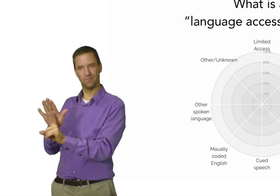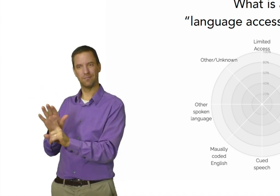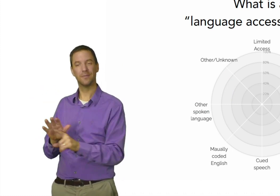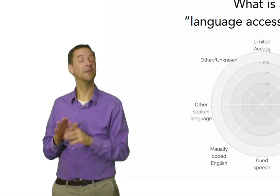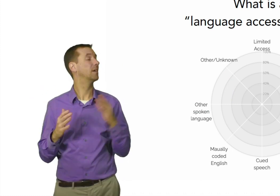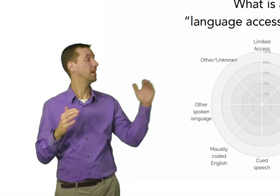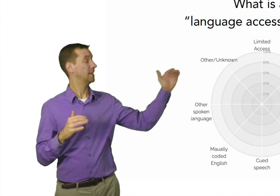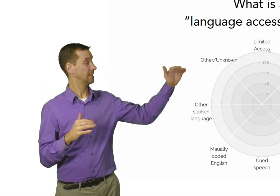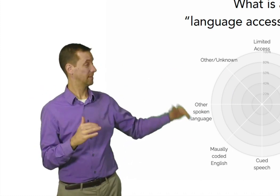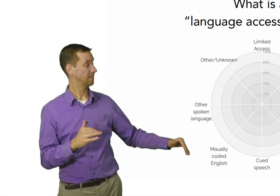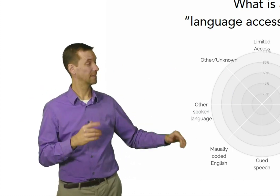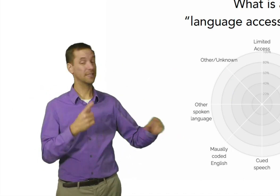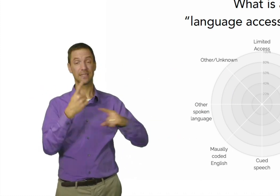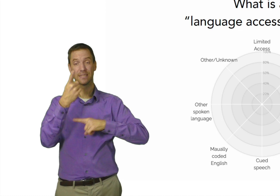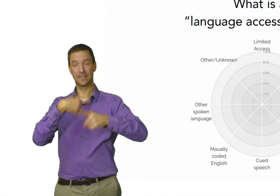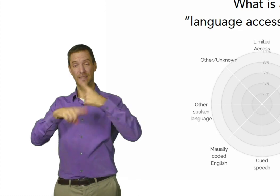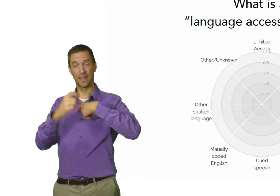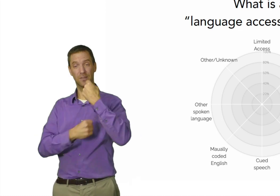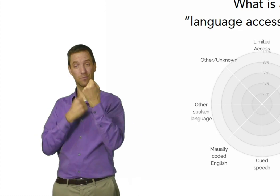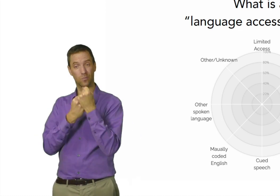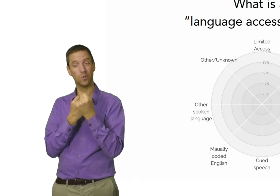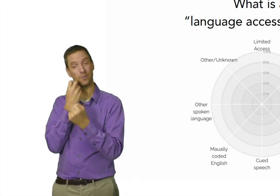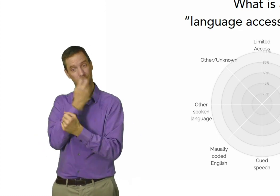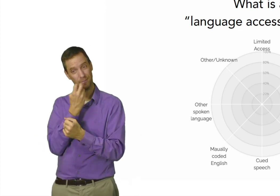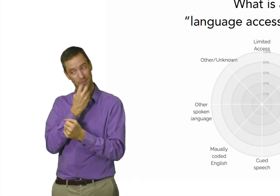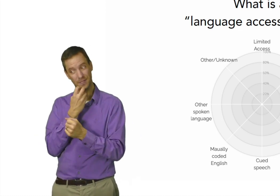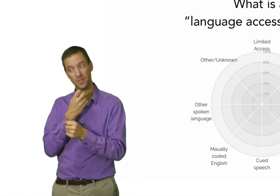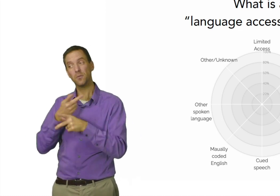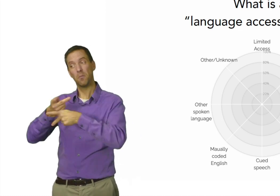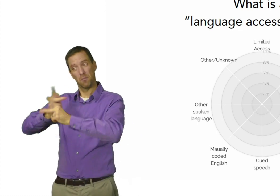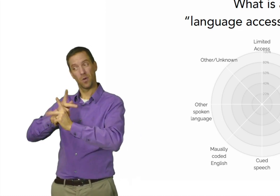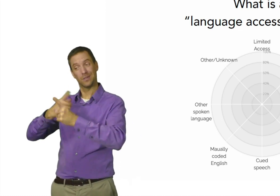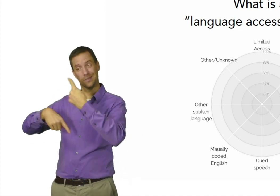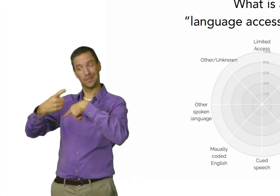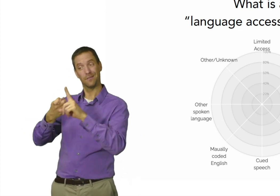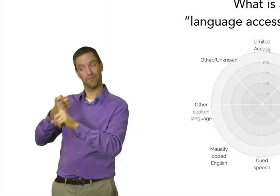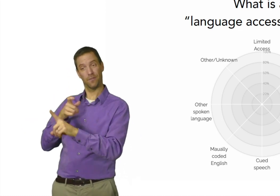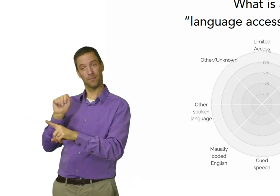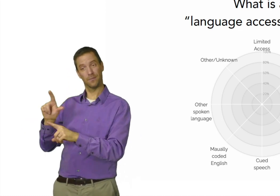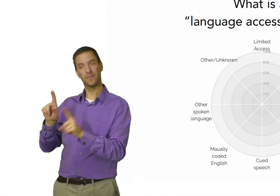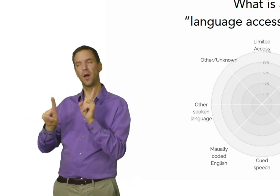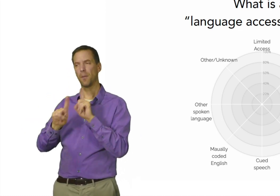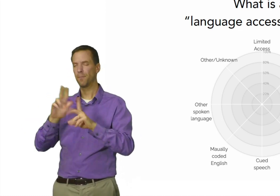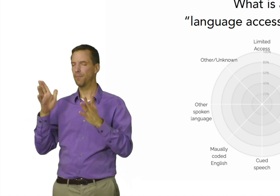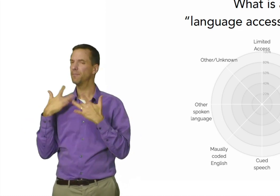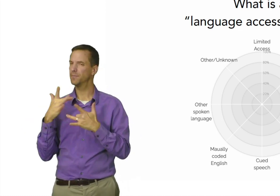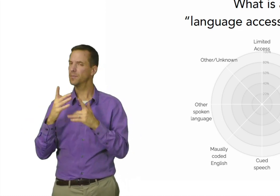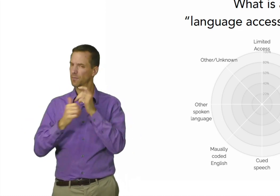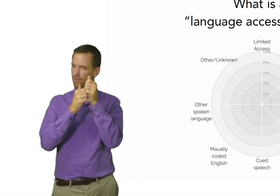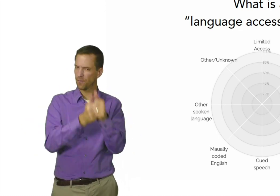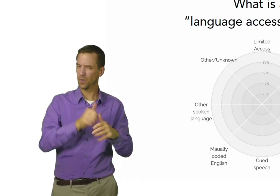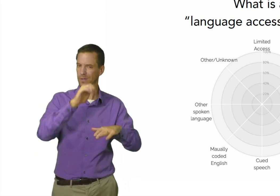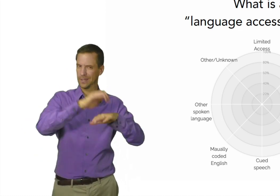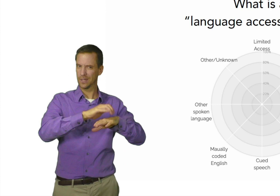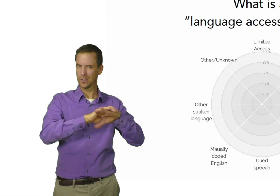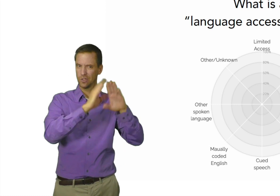its own right. The next axis is for sign-supported speech, which often borrows signs